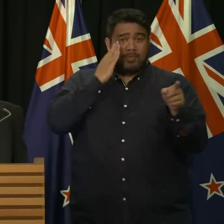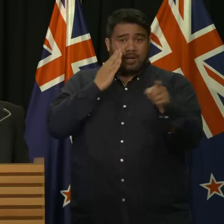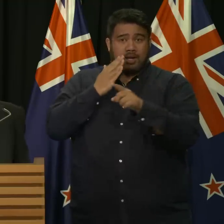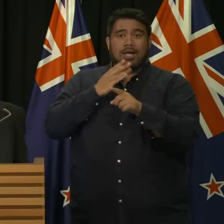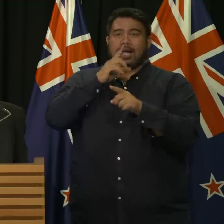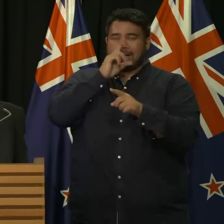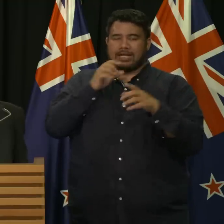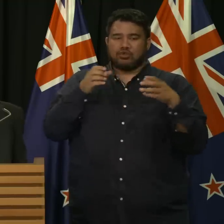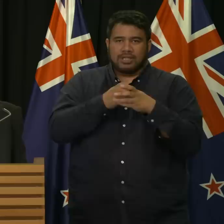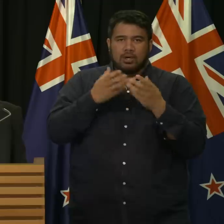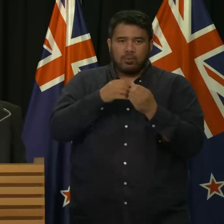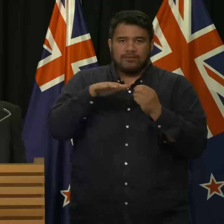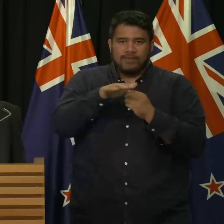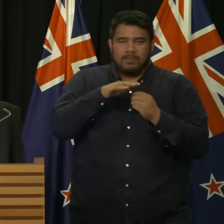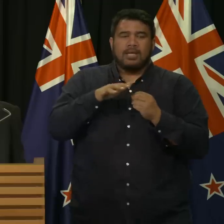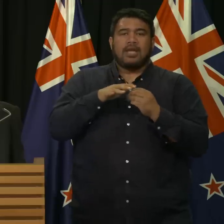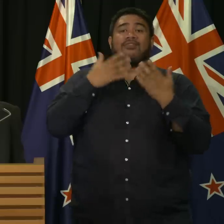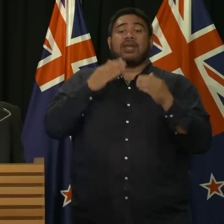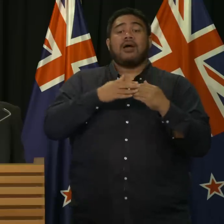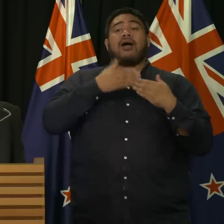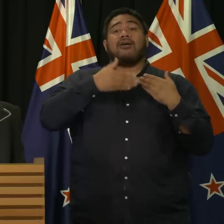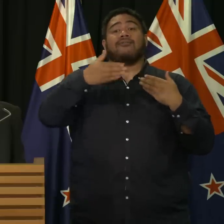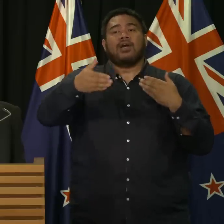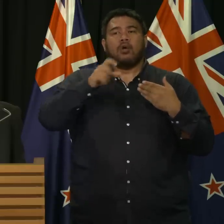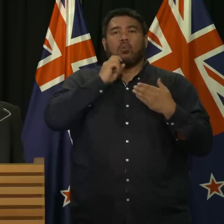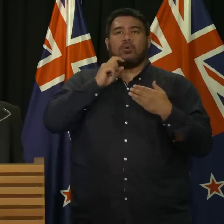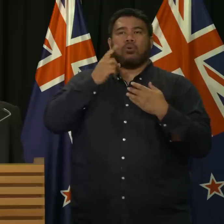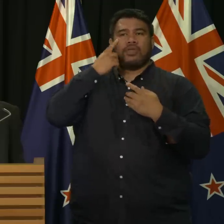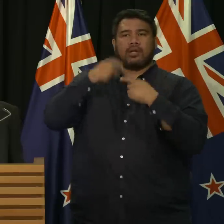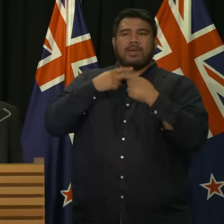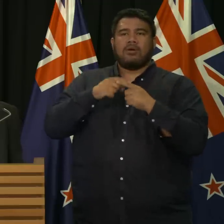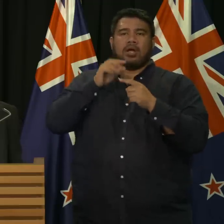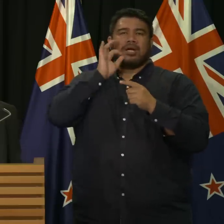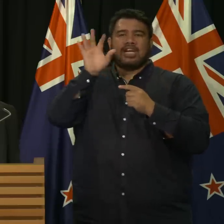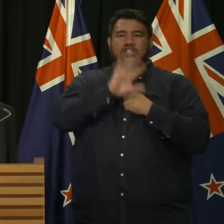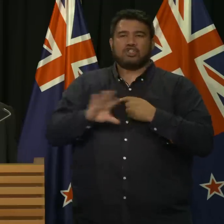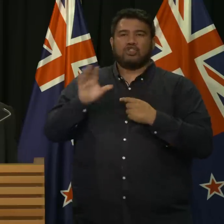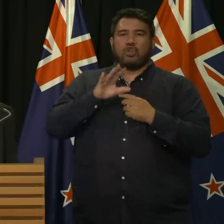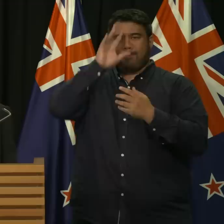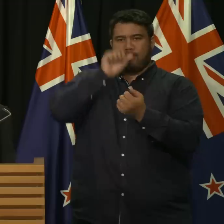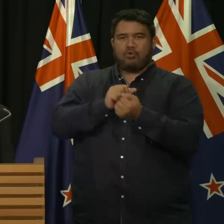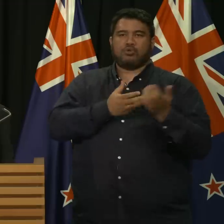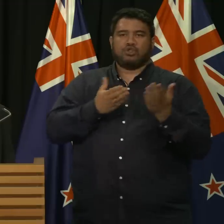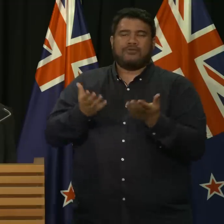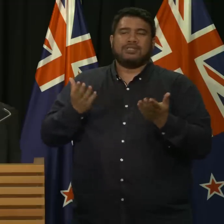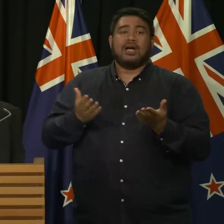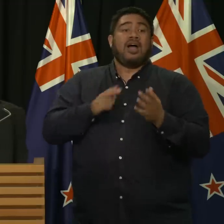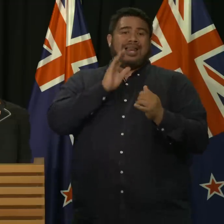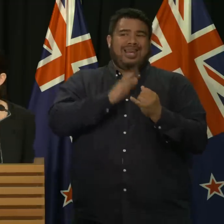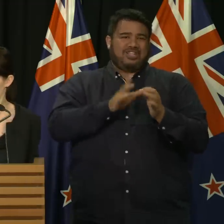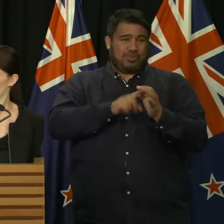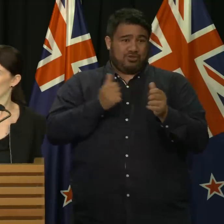with their loved ones, and sometime thereafter we'll look for national memorials. I'll take this as a last question, if you don't